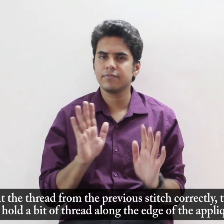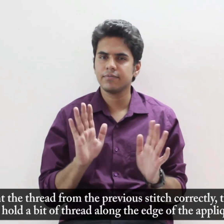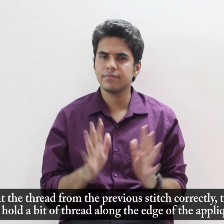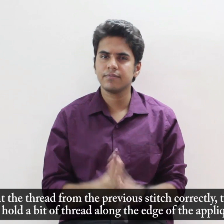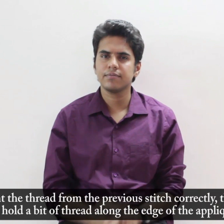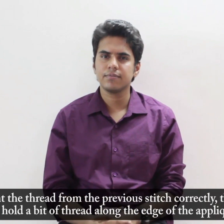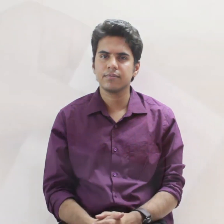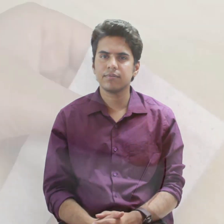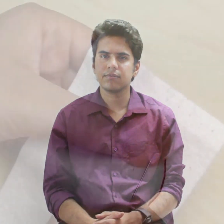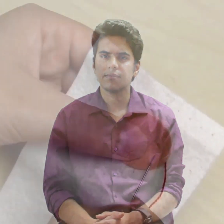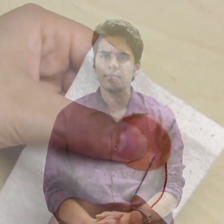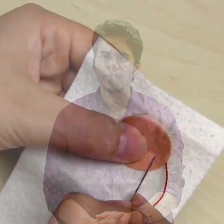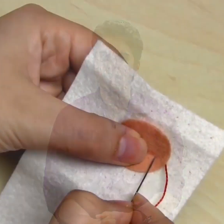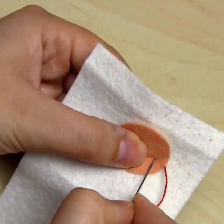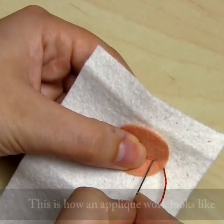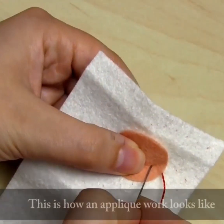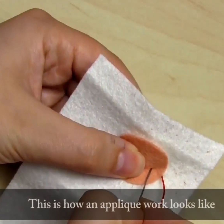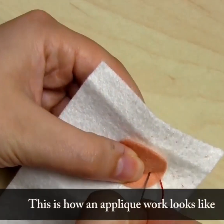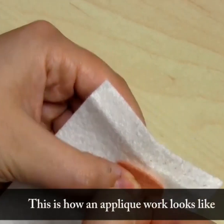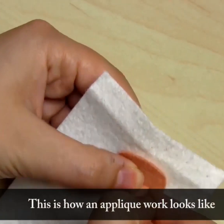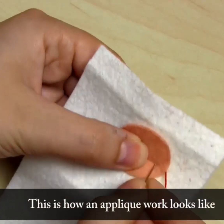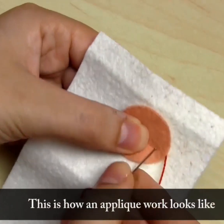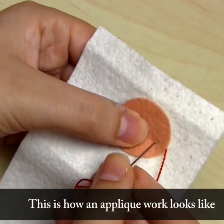This is how an applique work looks like.